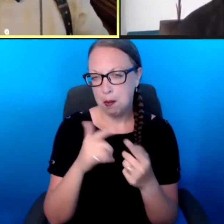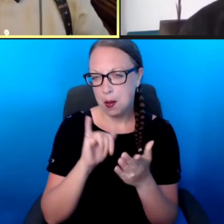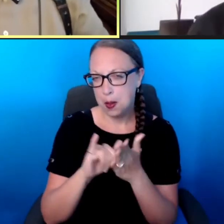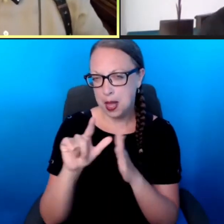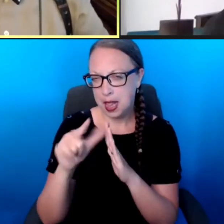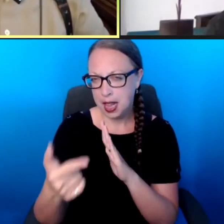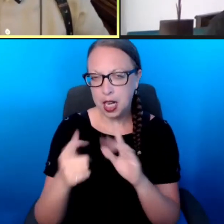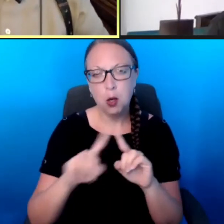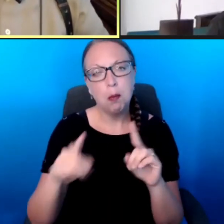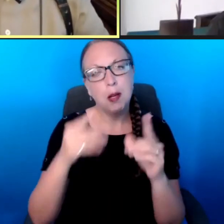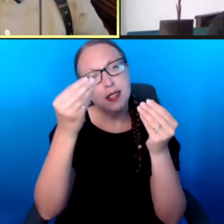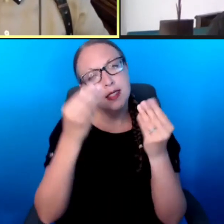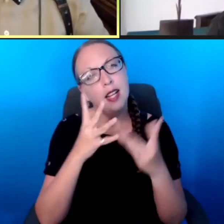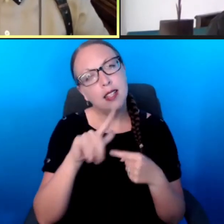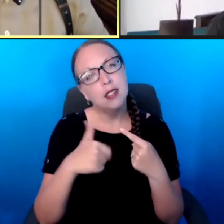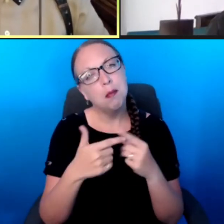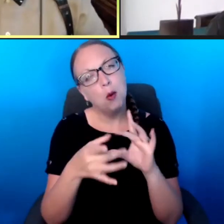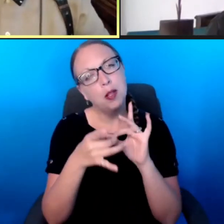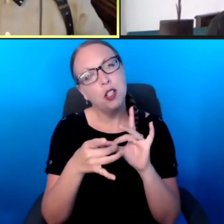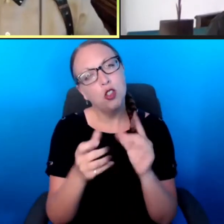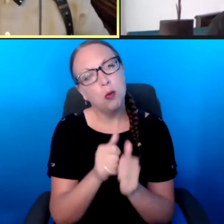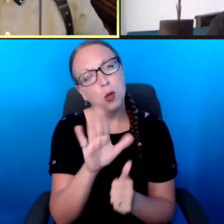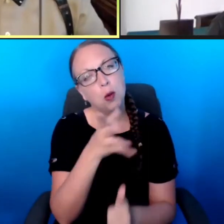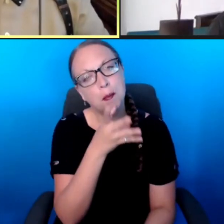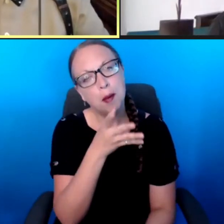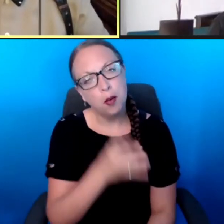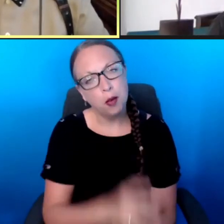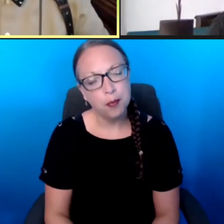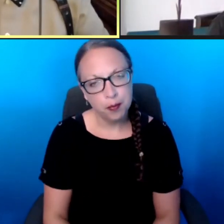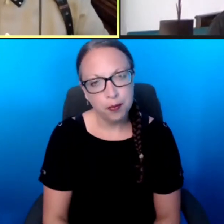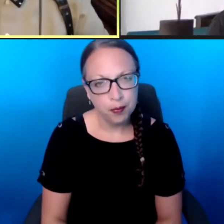tell us about your relationship with your mother. That's so poignant.